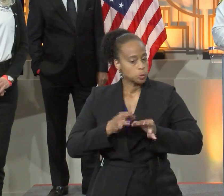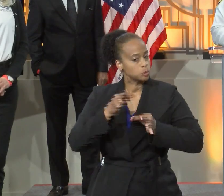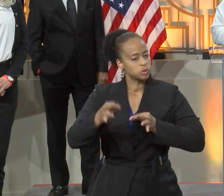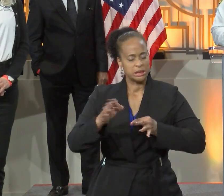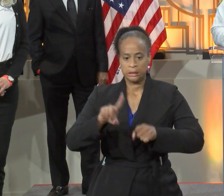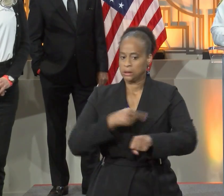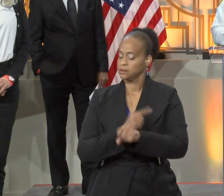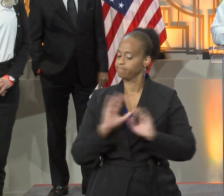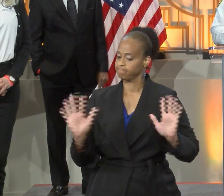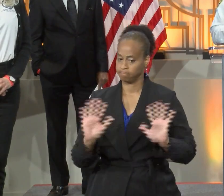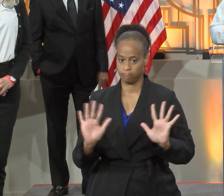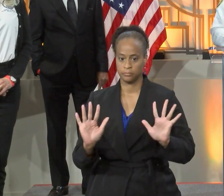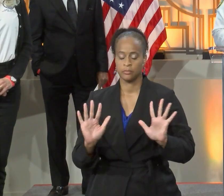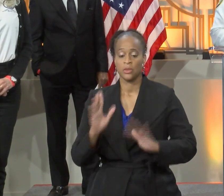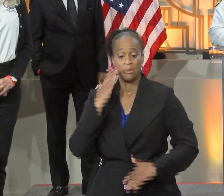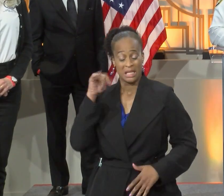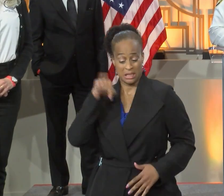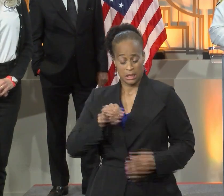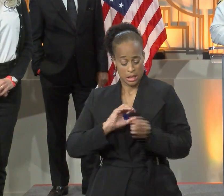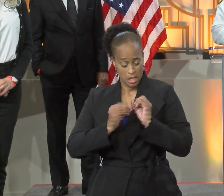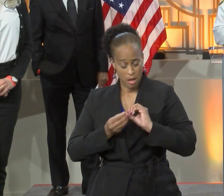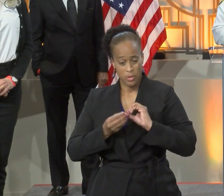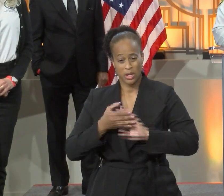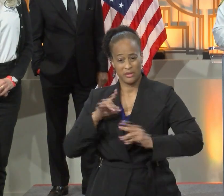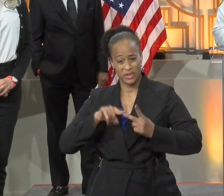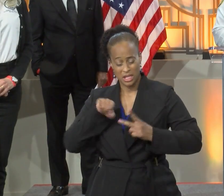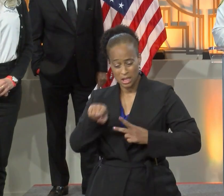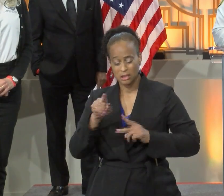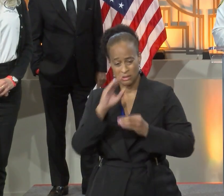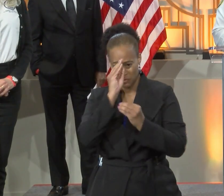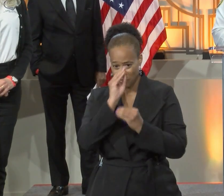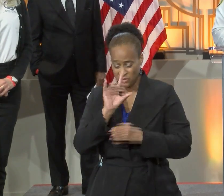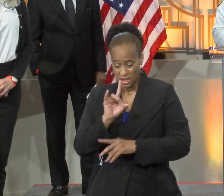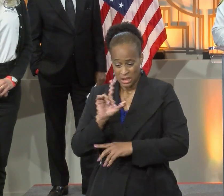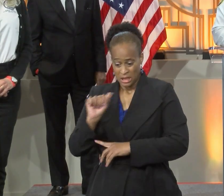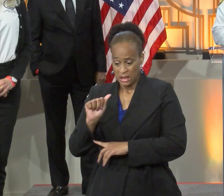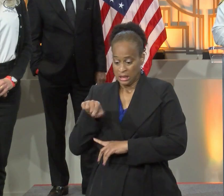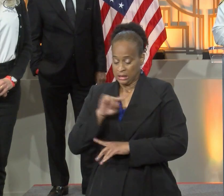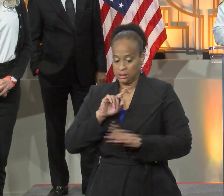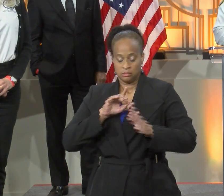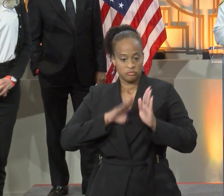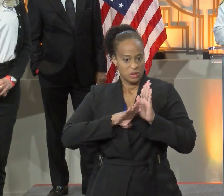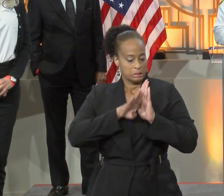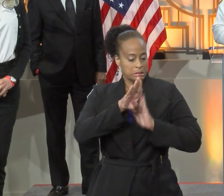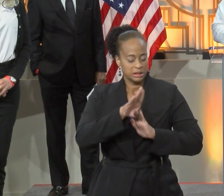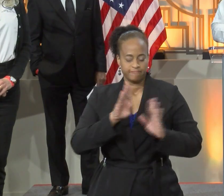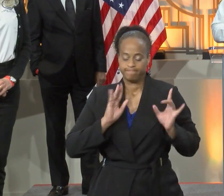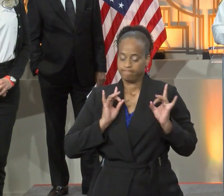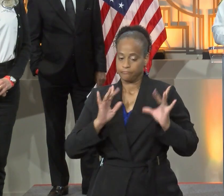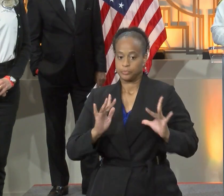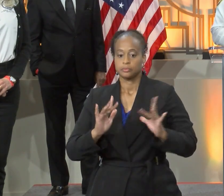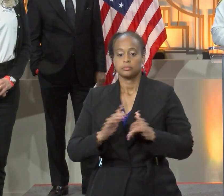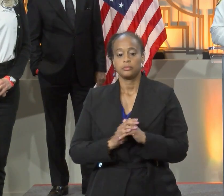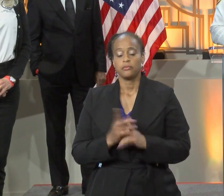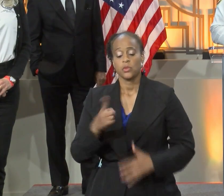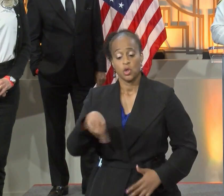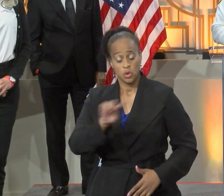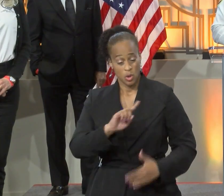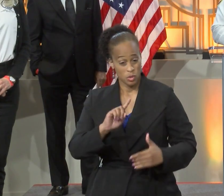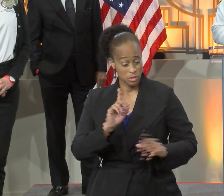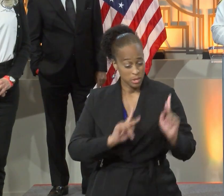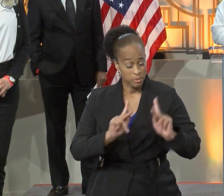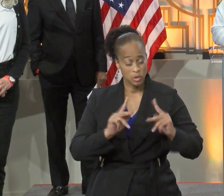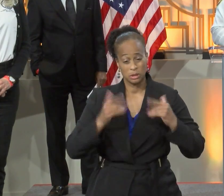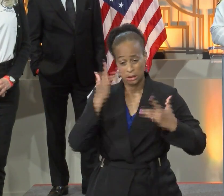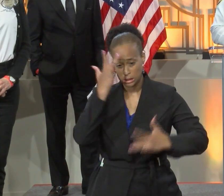long, because this number and this data is not moving in the right direction. Those that have high